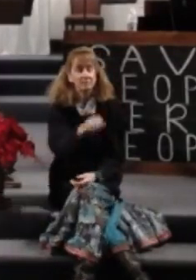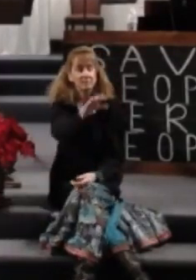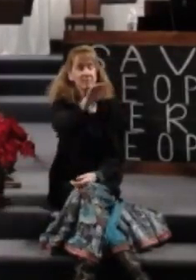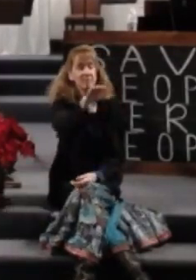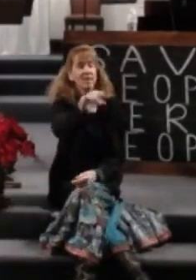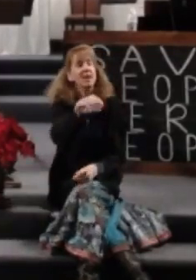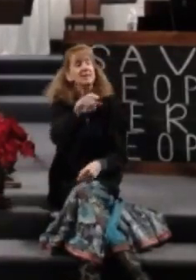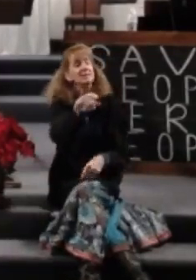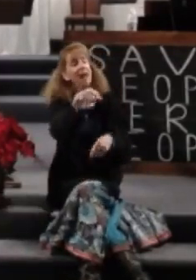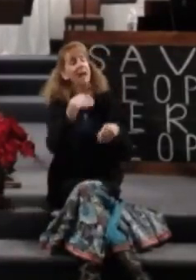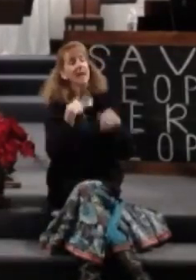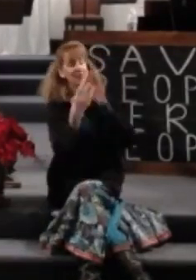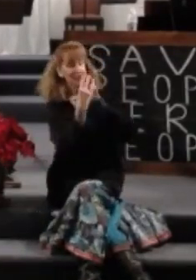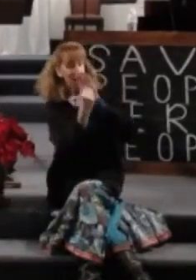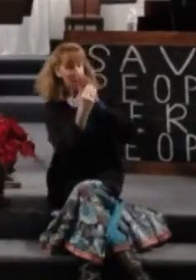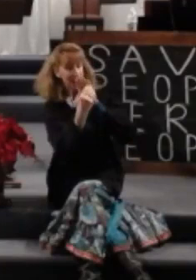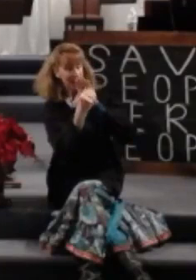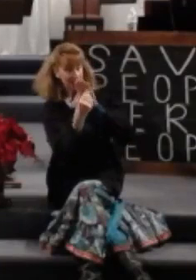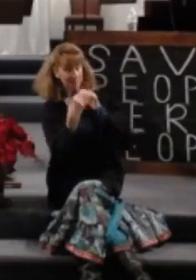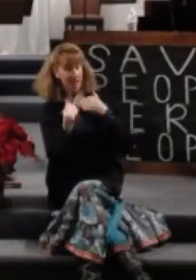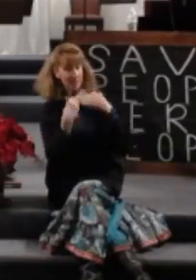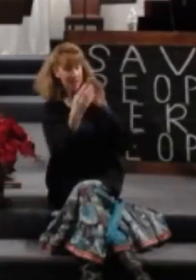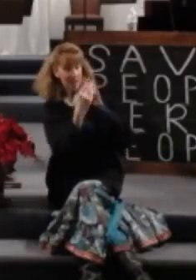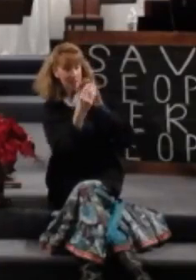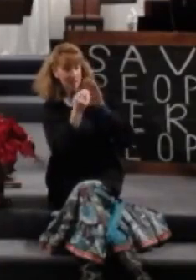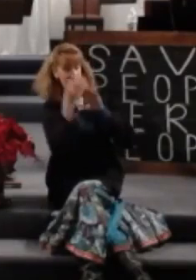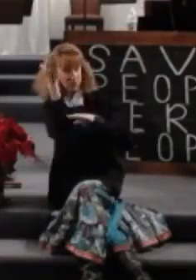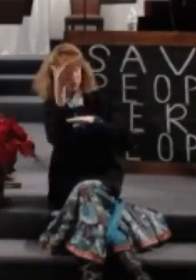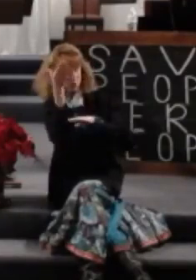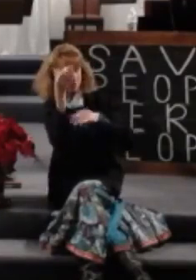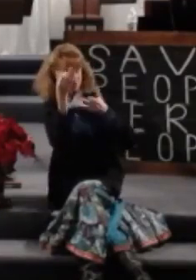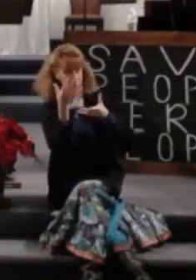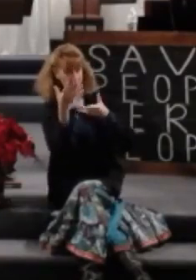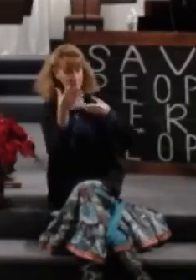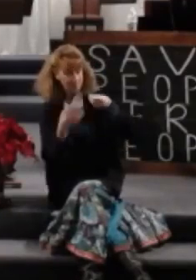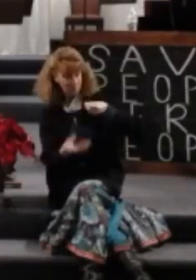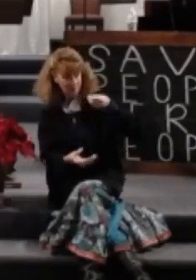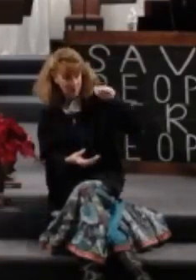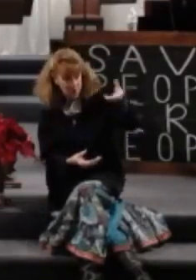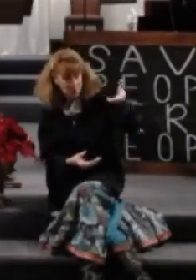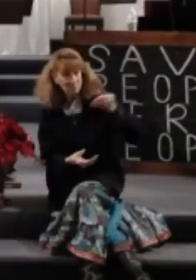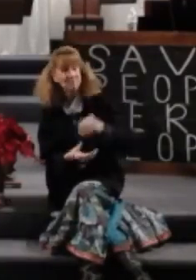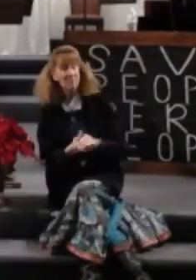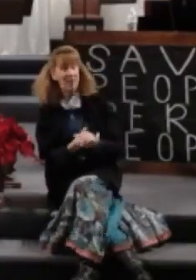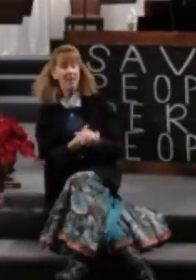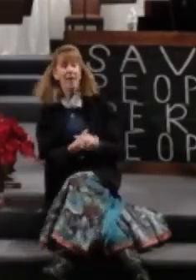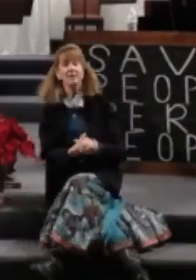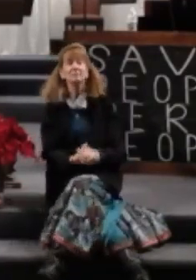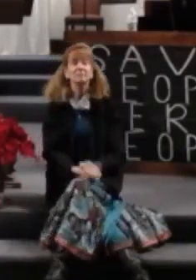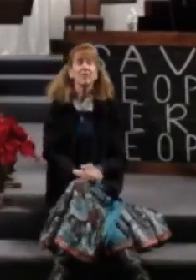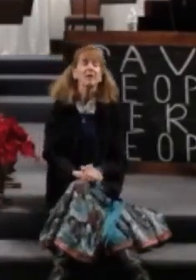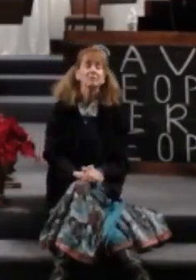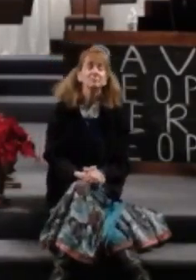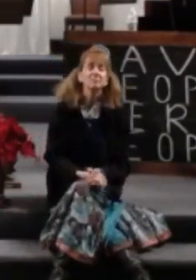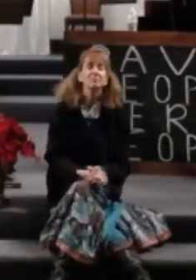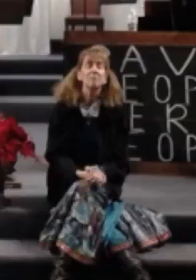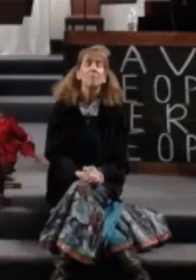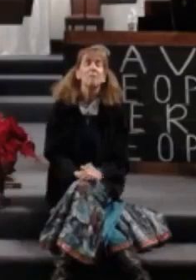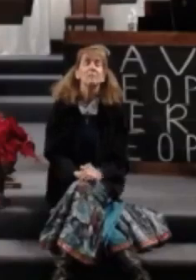I'll be reading from the New International Version translation. Whatever scripture I use this morning, that's the translation I'm